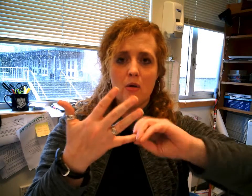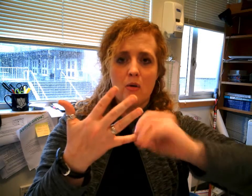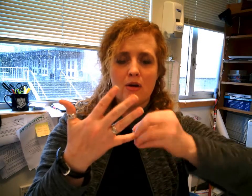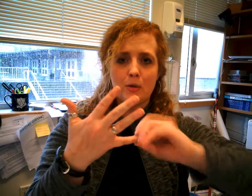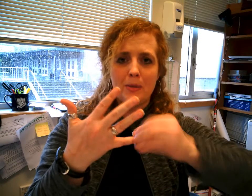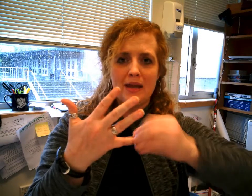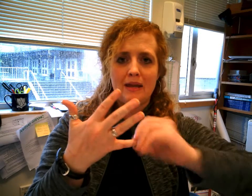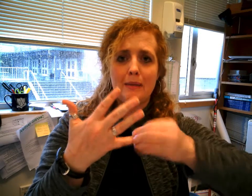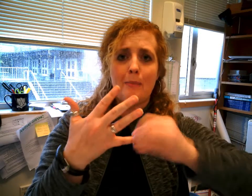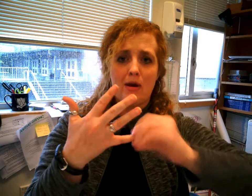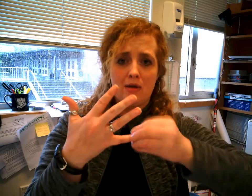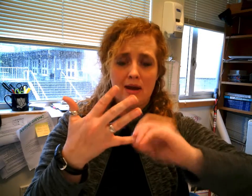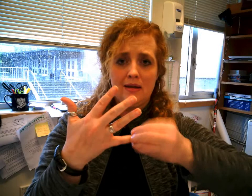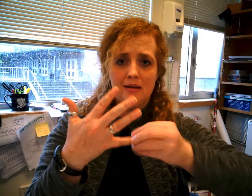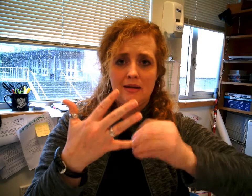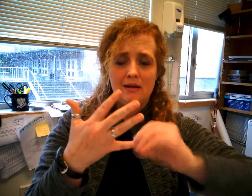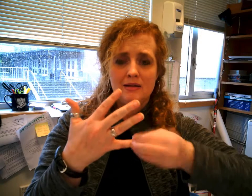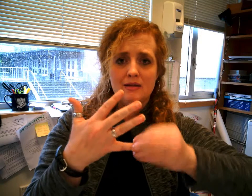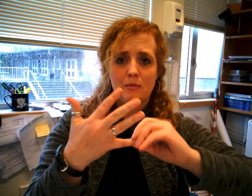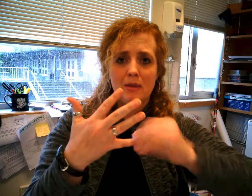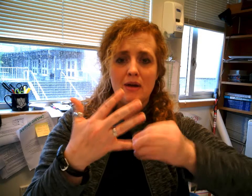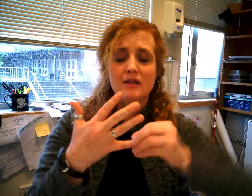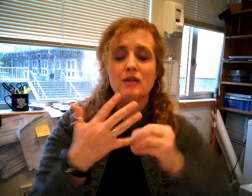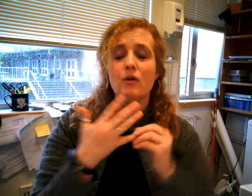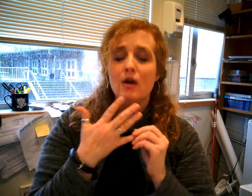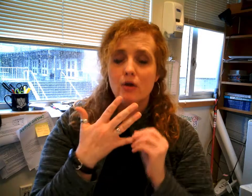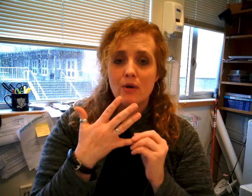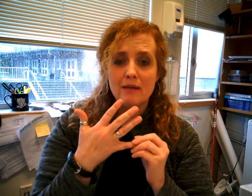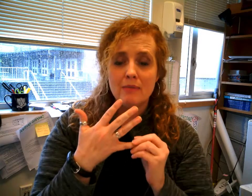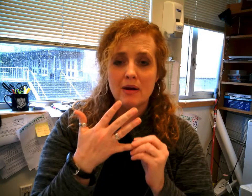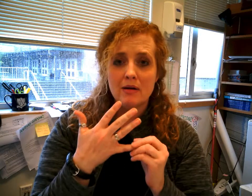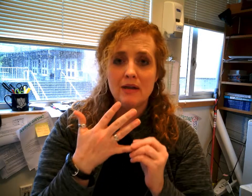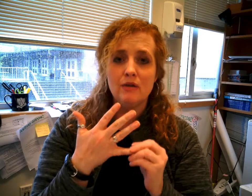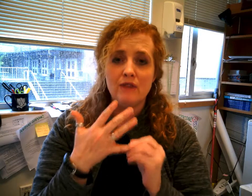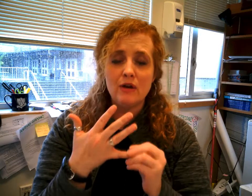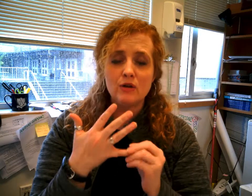on your pinky. Berry. So berry. So cranberry, you finger spell